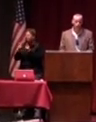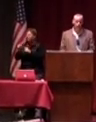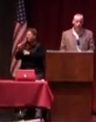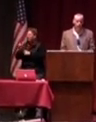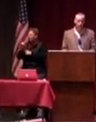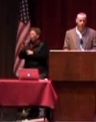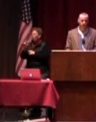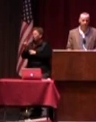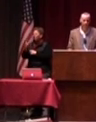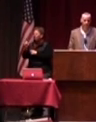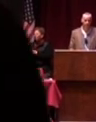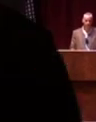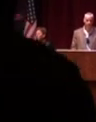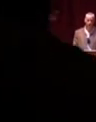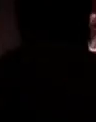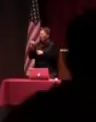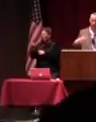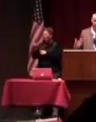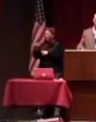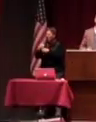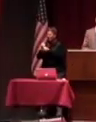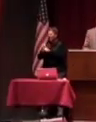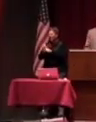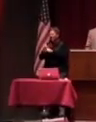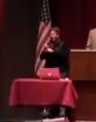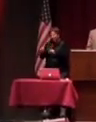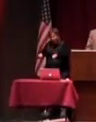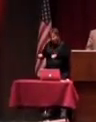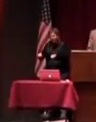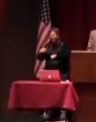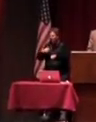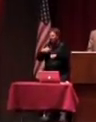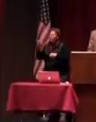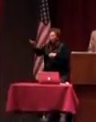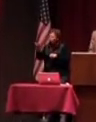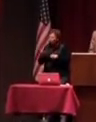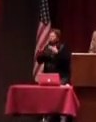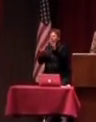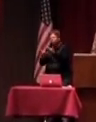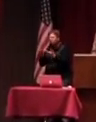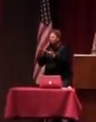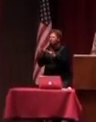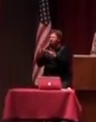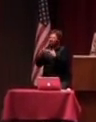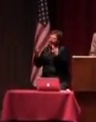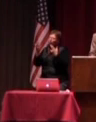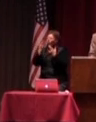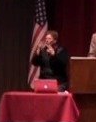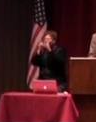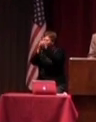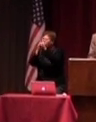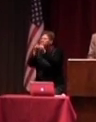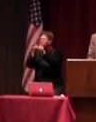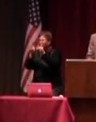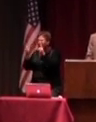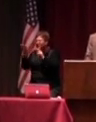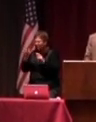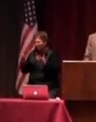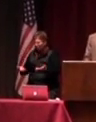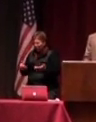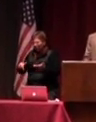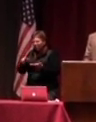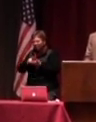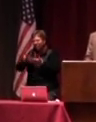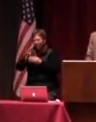Arnold Swanberg, who has made it possible for us to bring a number of very distinguished speakers here to the University